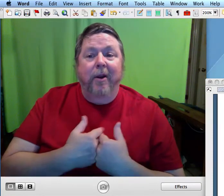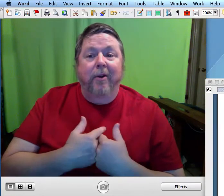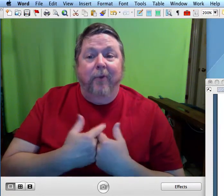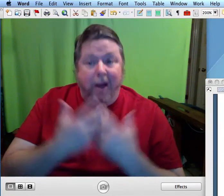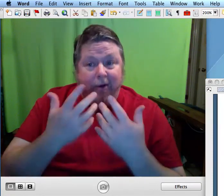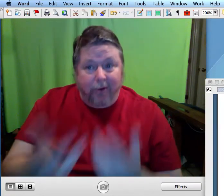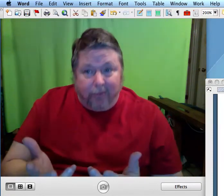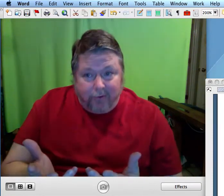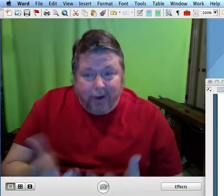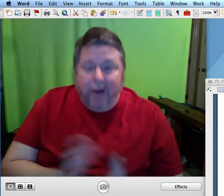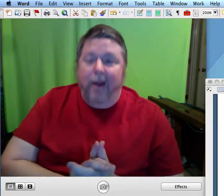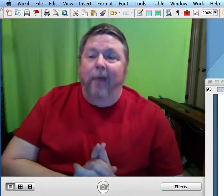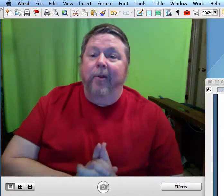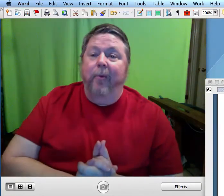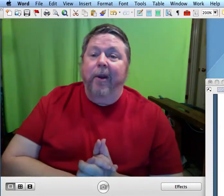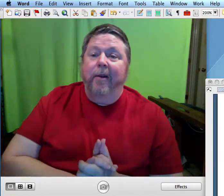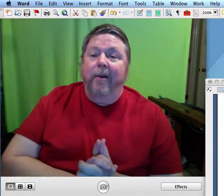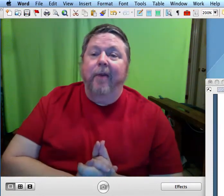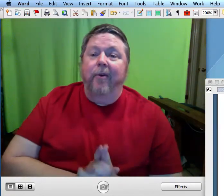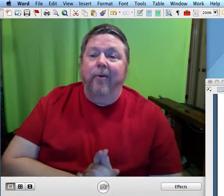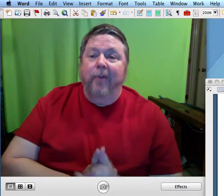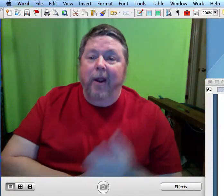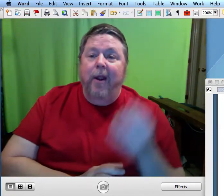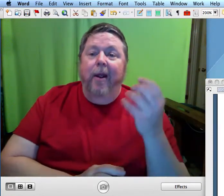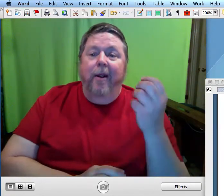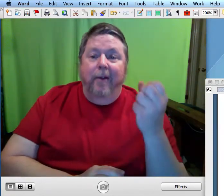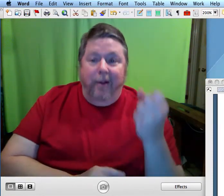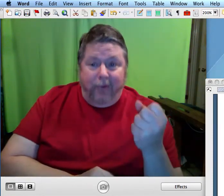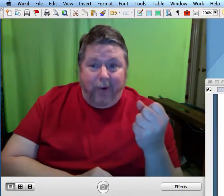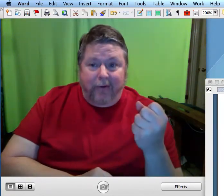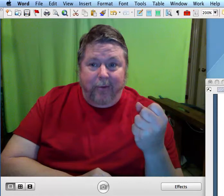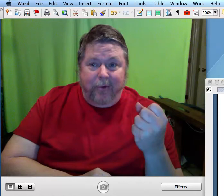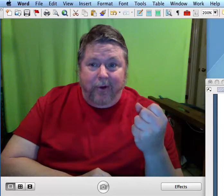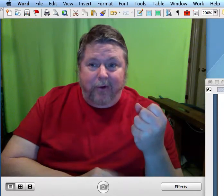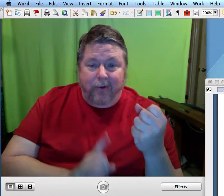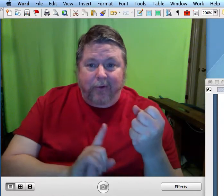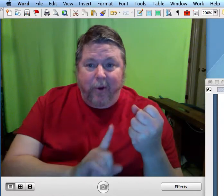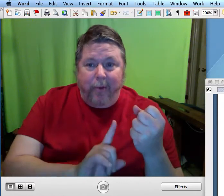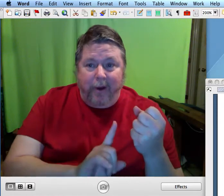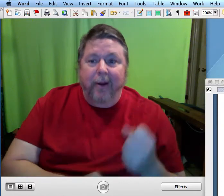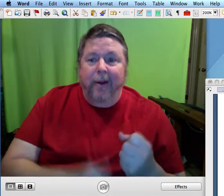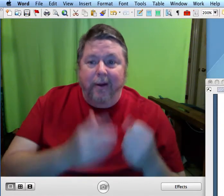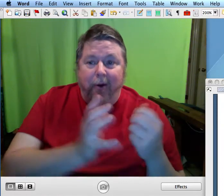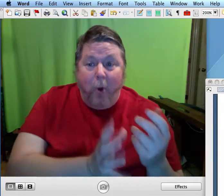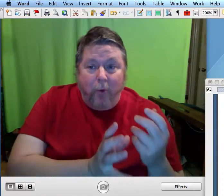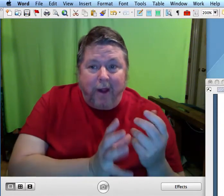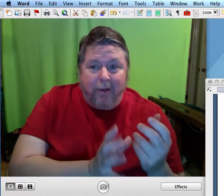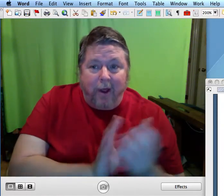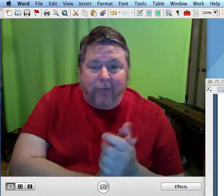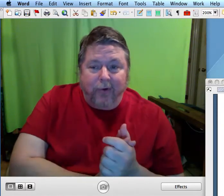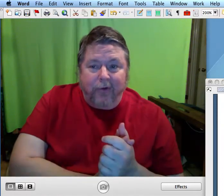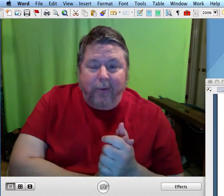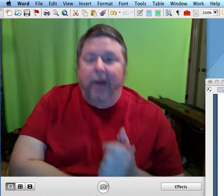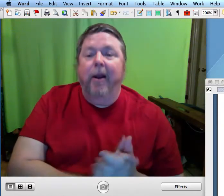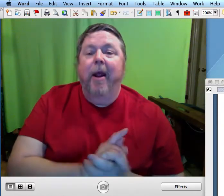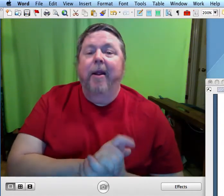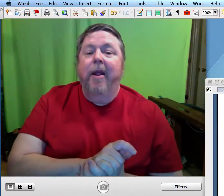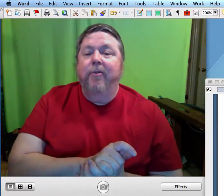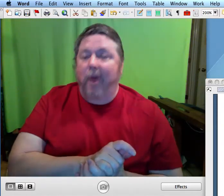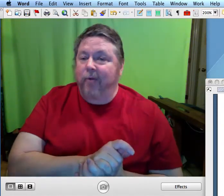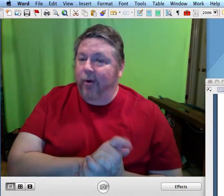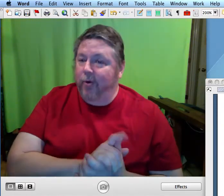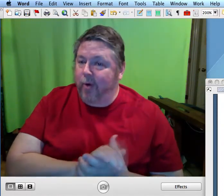willing to take turns. And when they're willing to take turns, if you ask them to just a moment, hold that thought for just a minute,